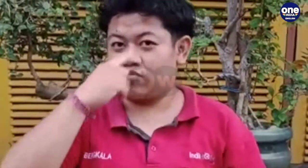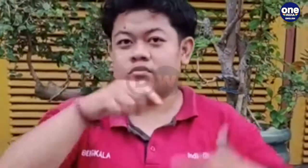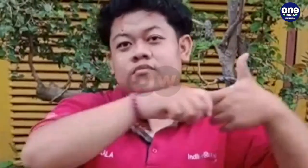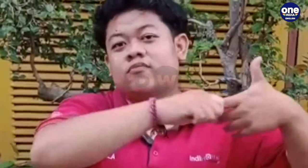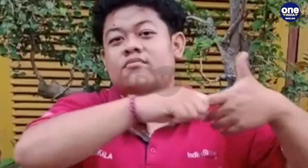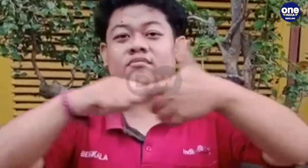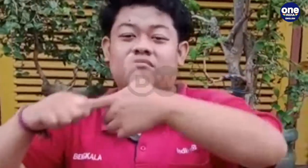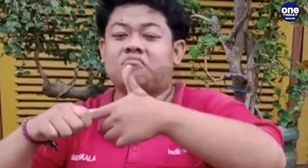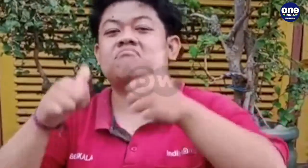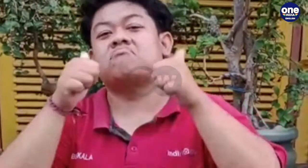how to sign.